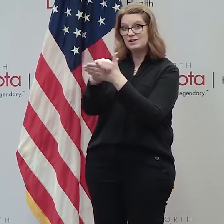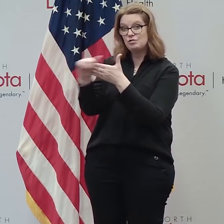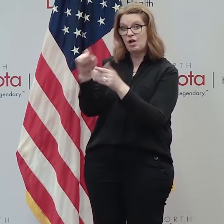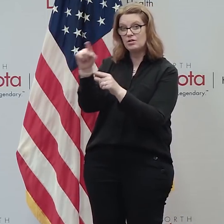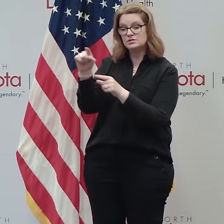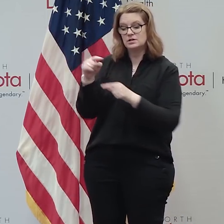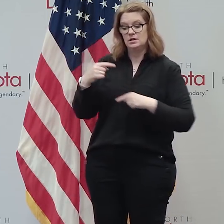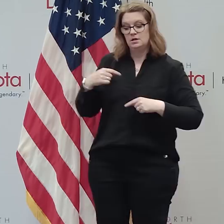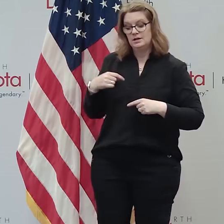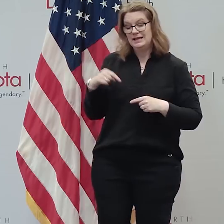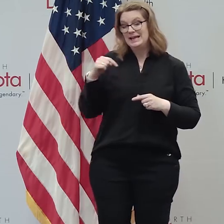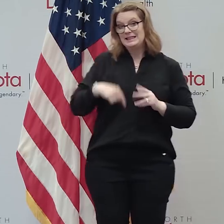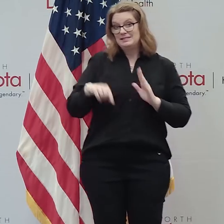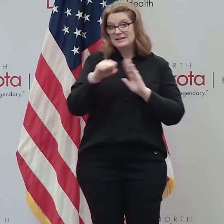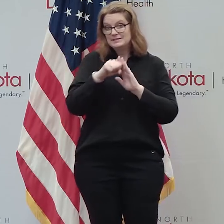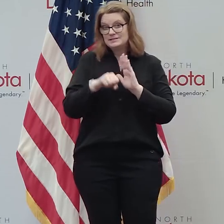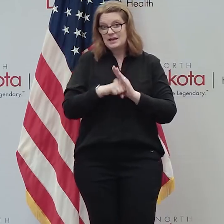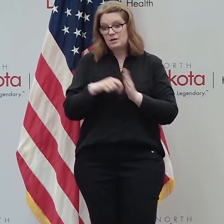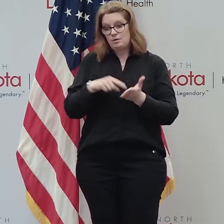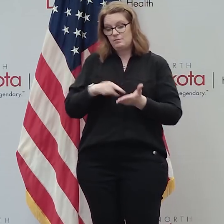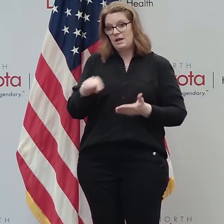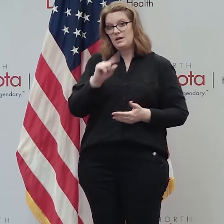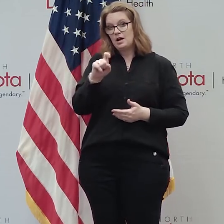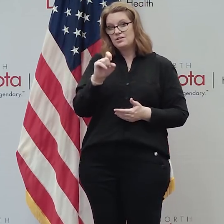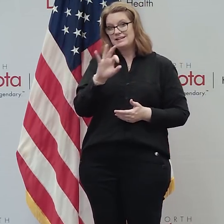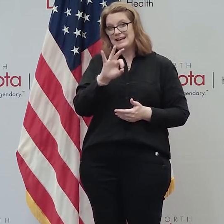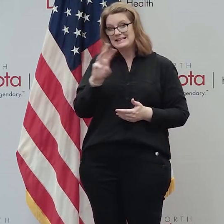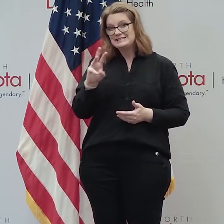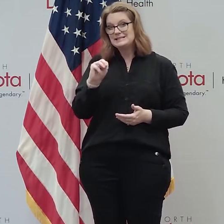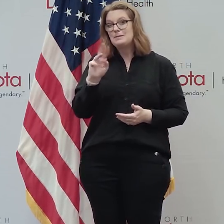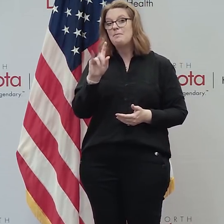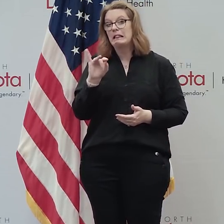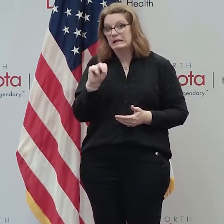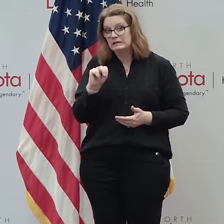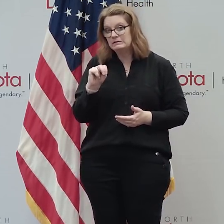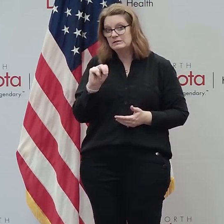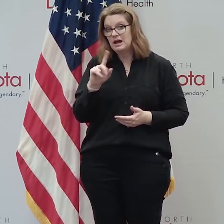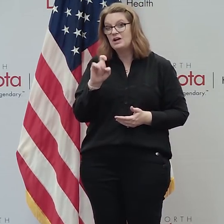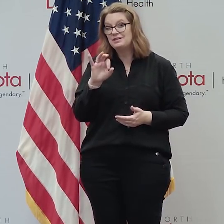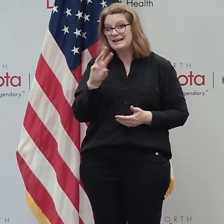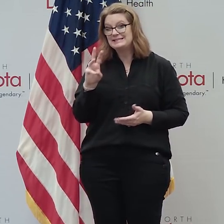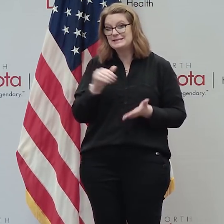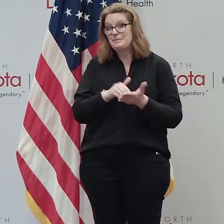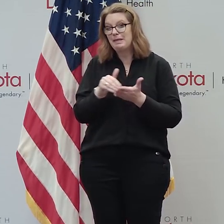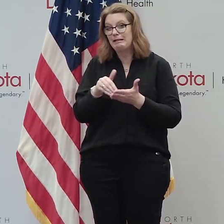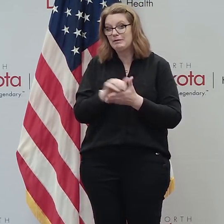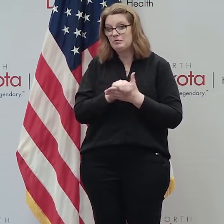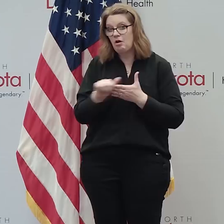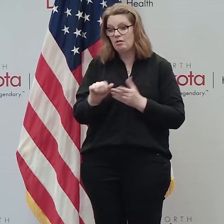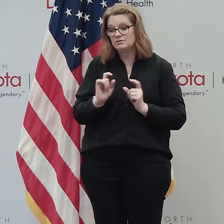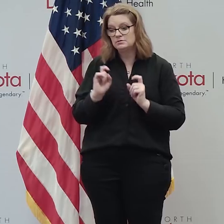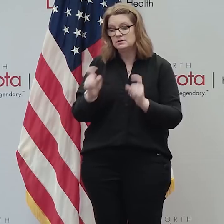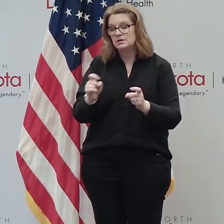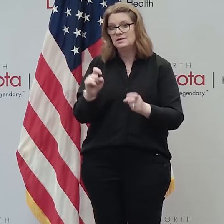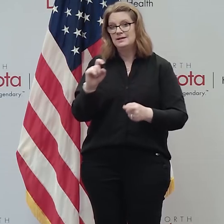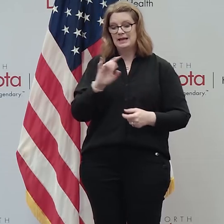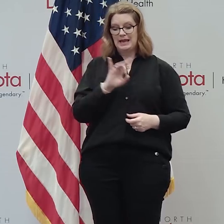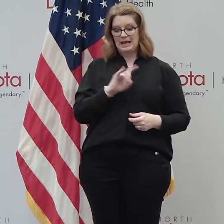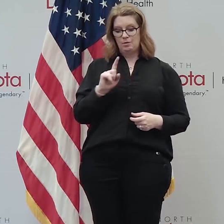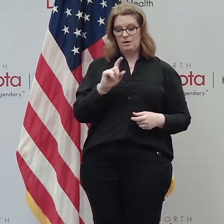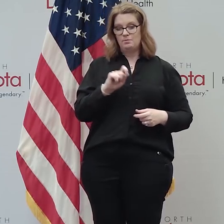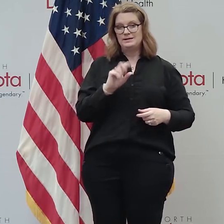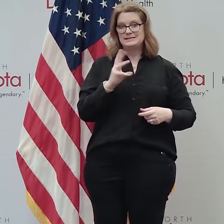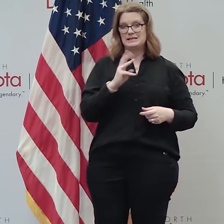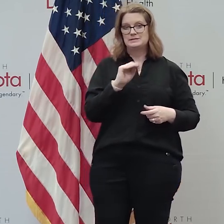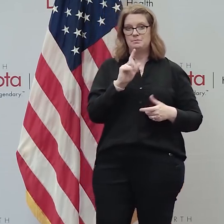have paid out in the state $196 million already, and that's $81.6